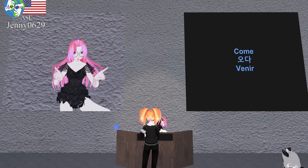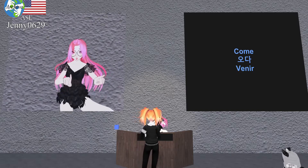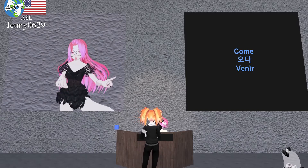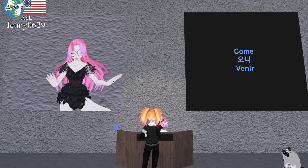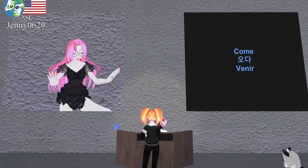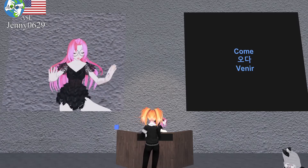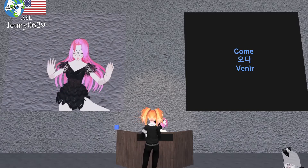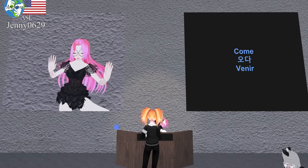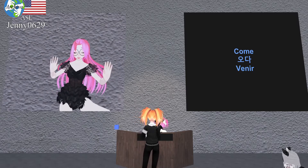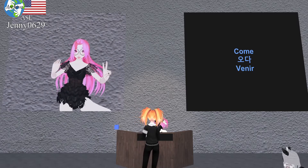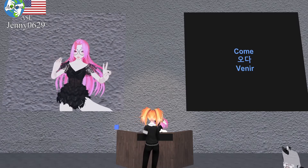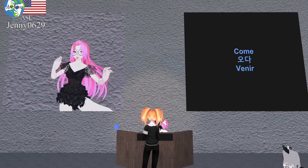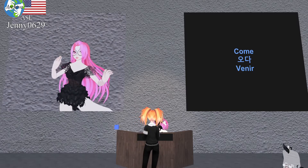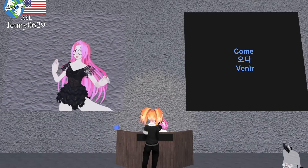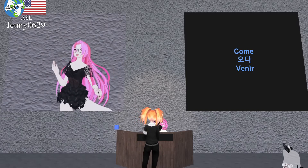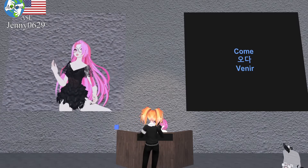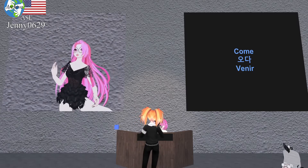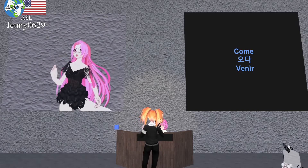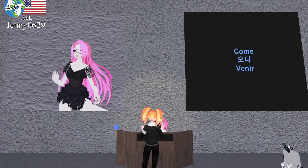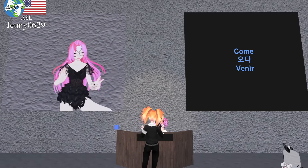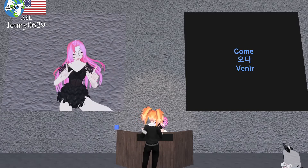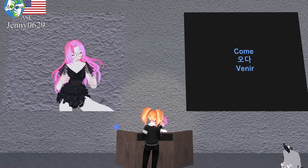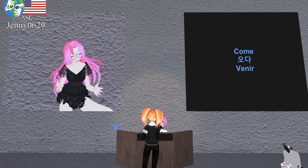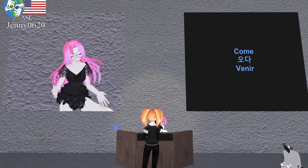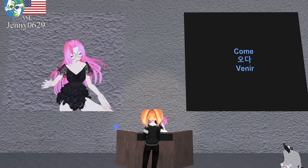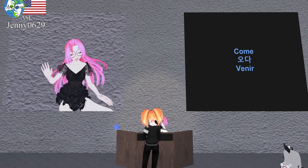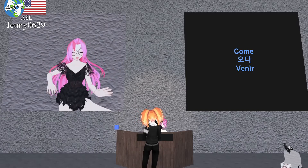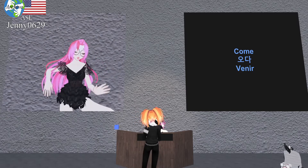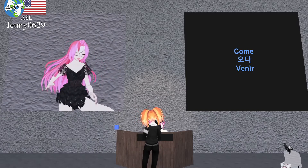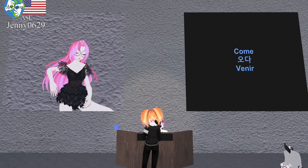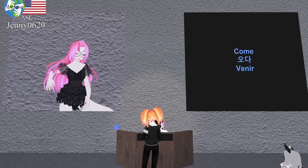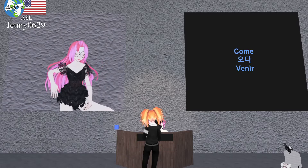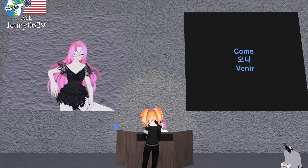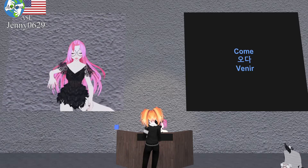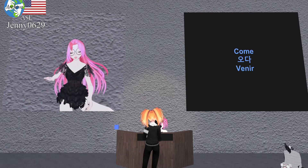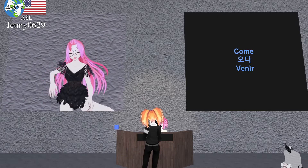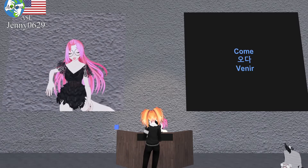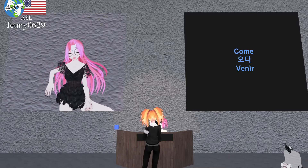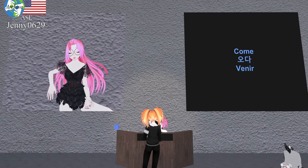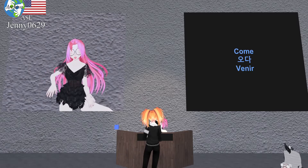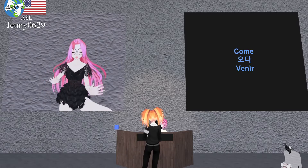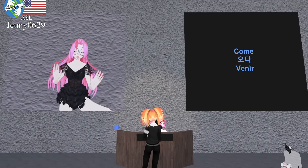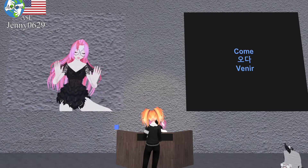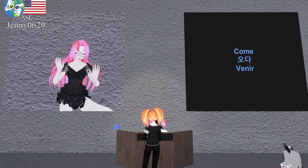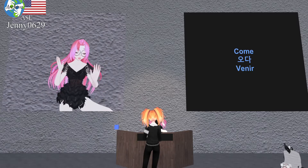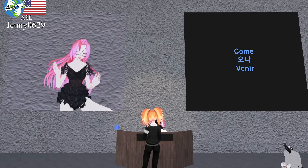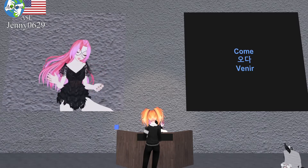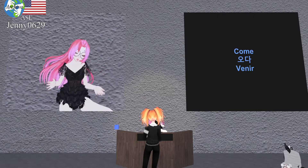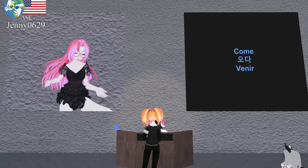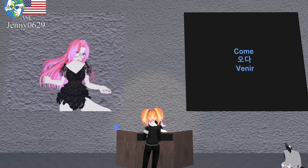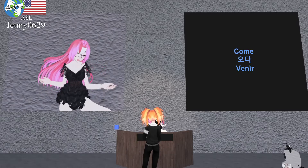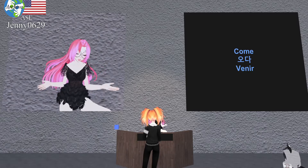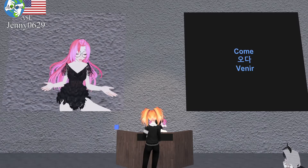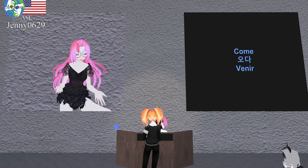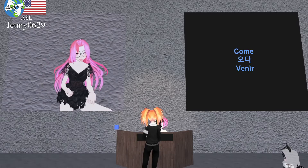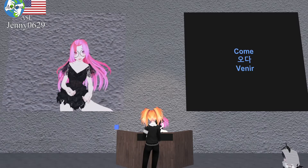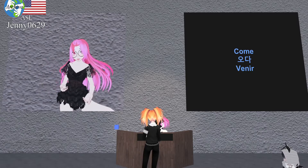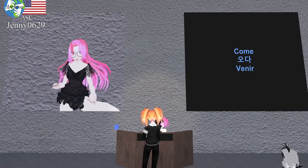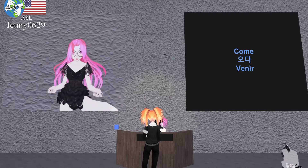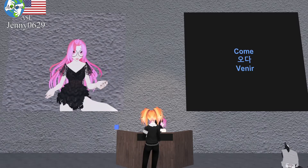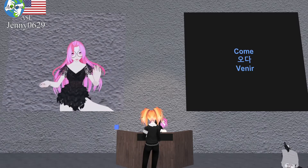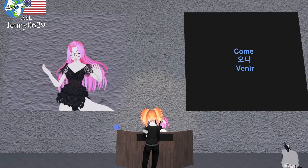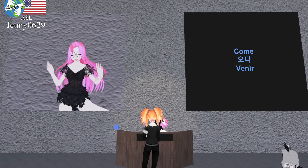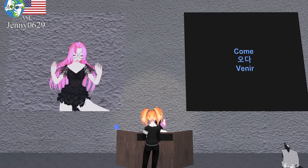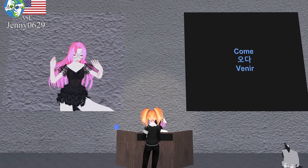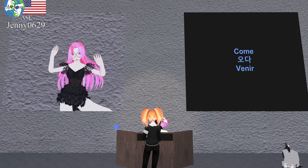But it also can be used as like, oh, have you gone to school? Oh, yet, like, or I'm going to. You could use that as